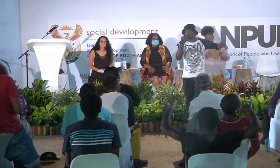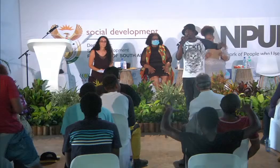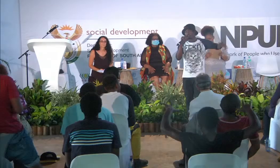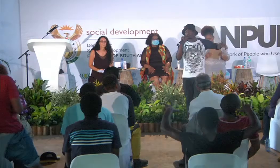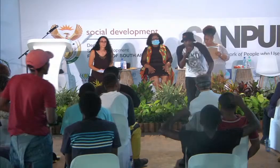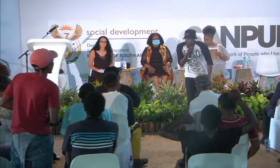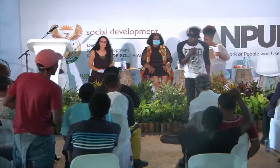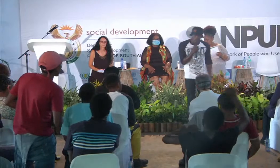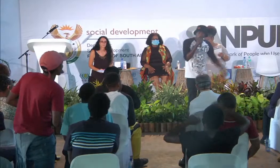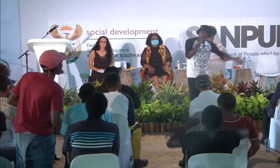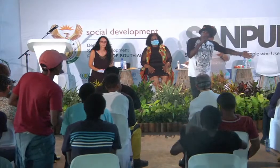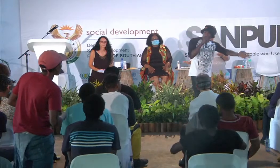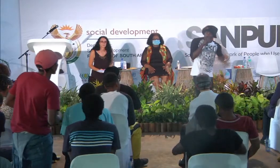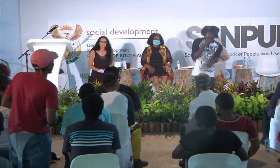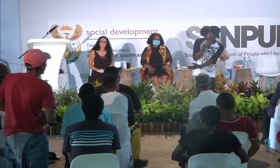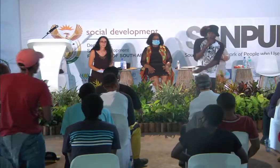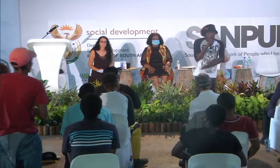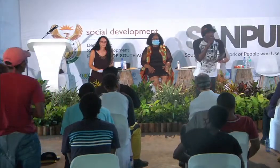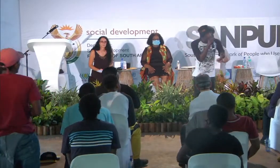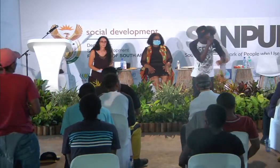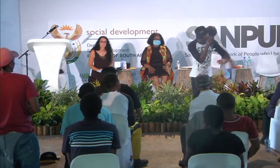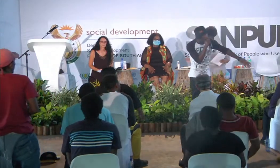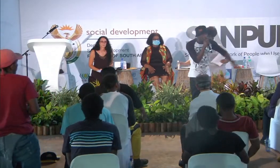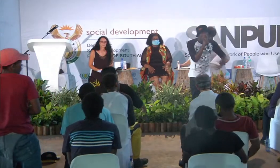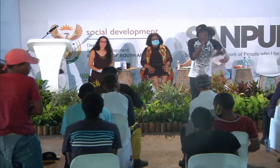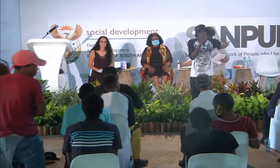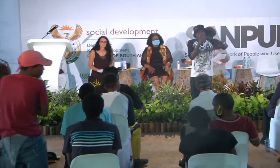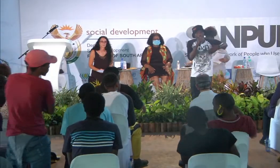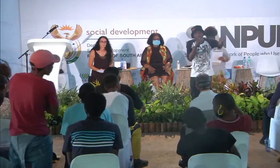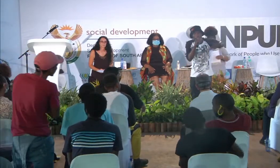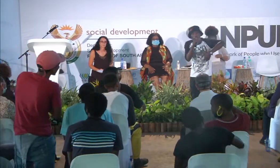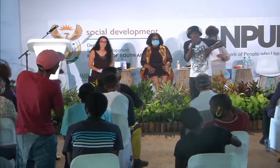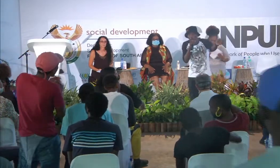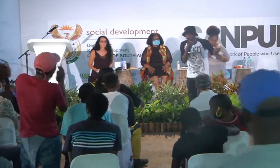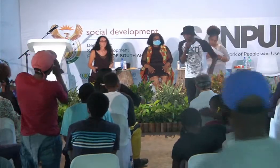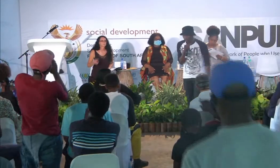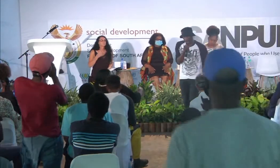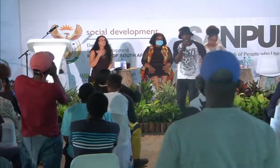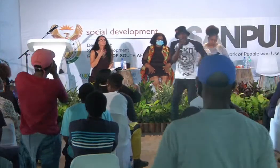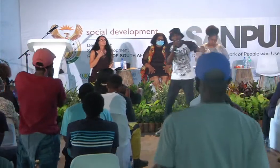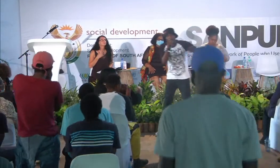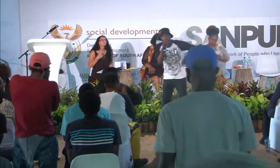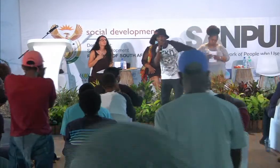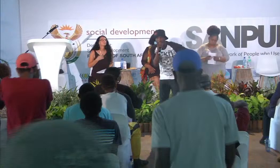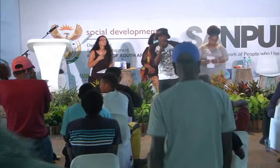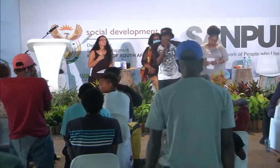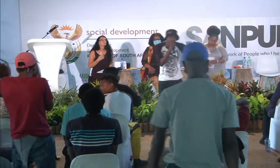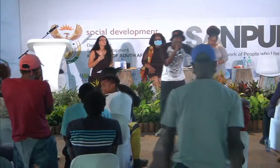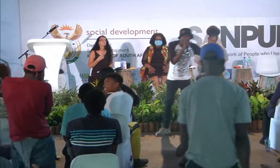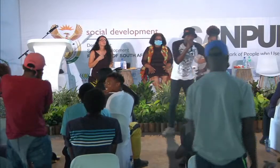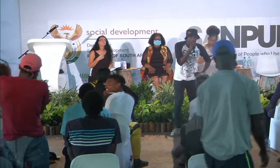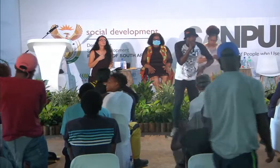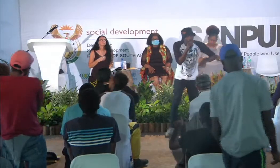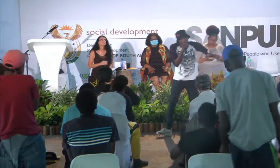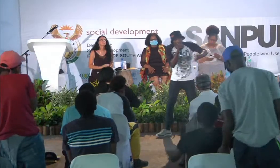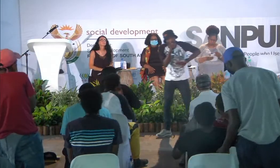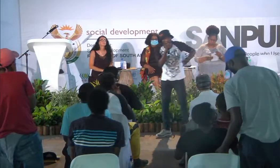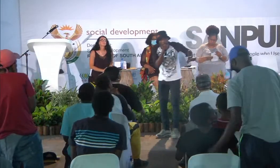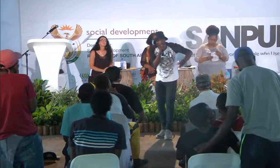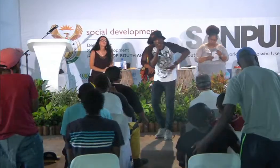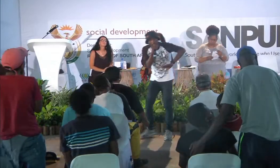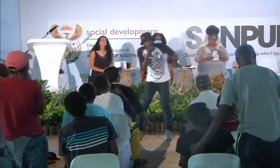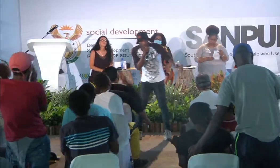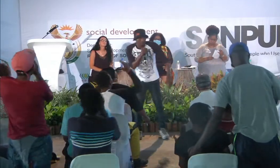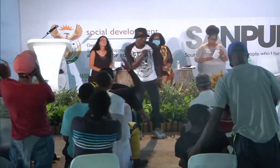than late. Go pick or go home on the microphone. Your work doesn't match your talk. They are program, something that I miss. Every time you